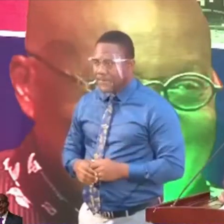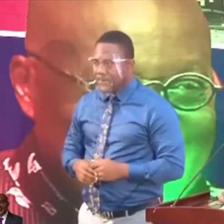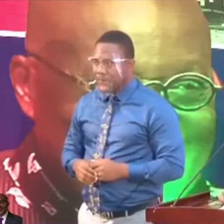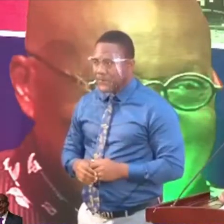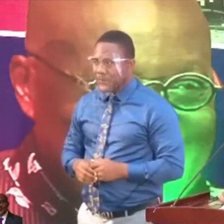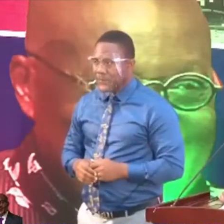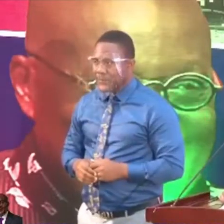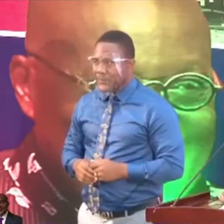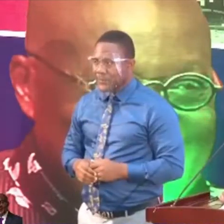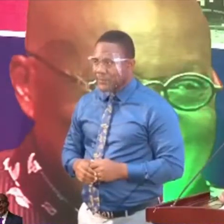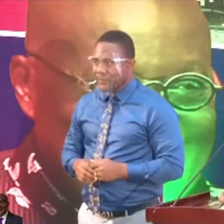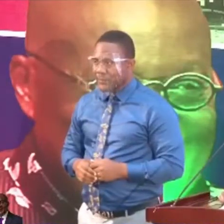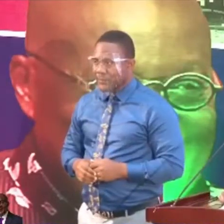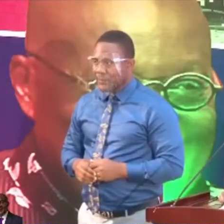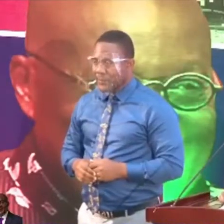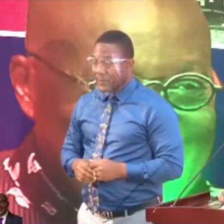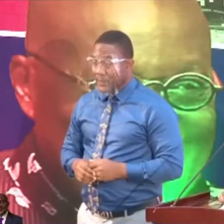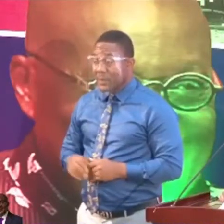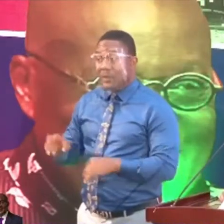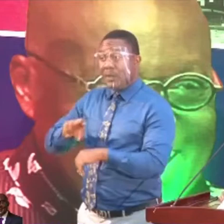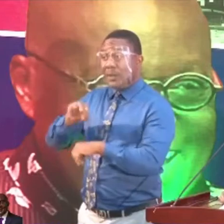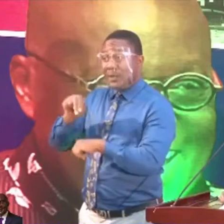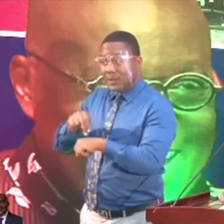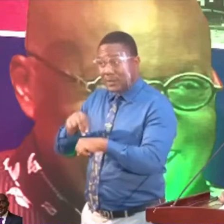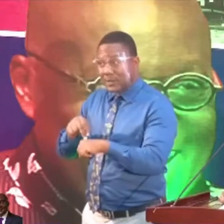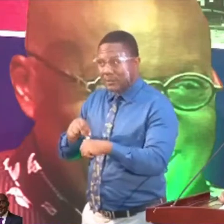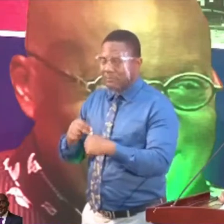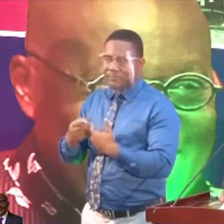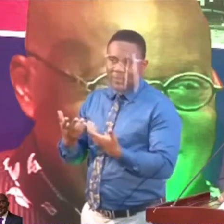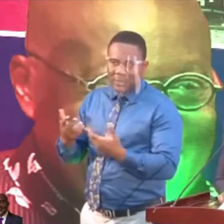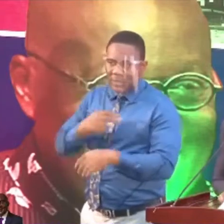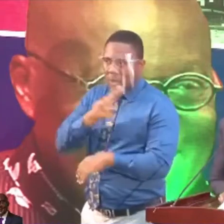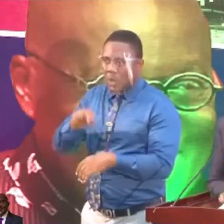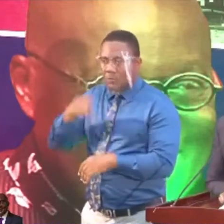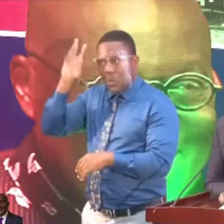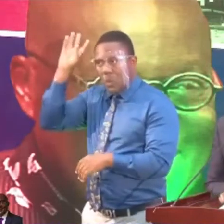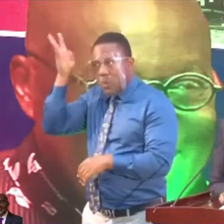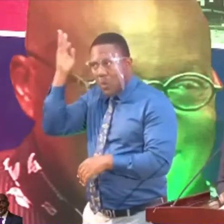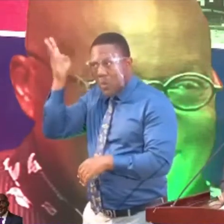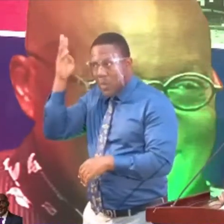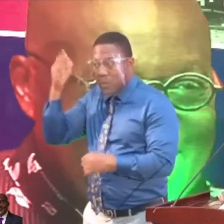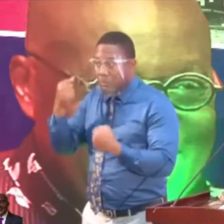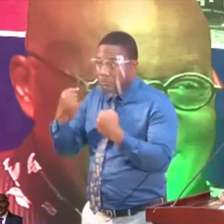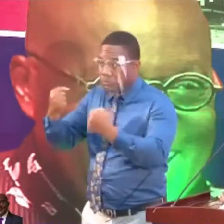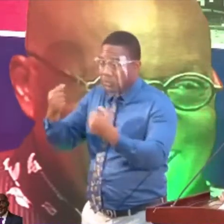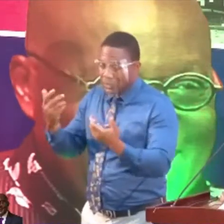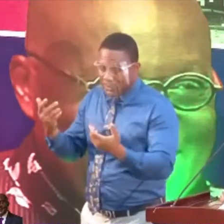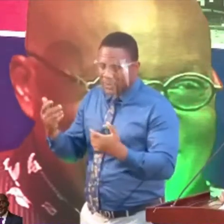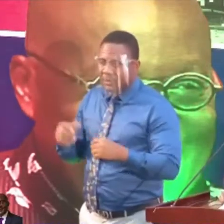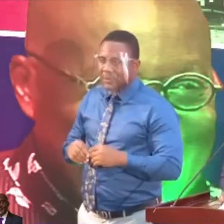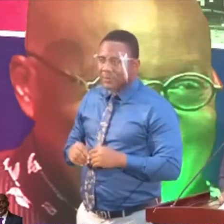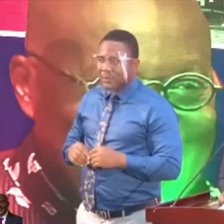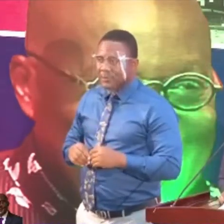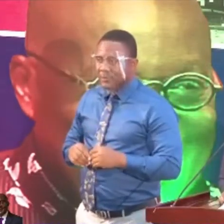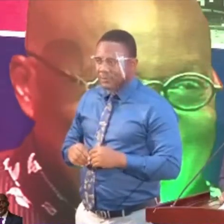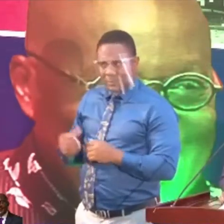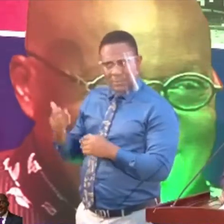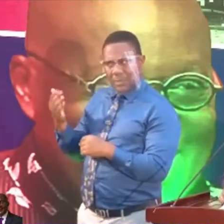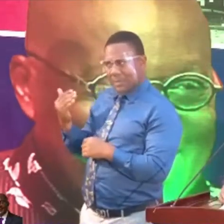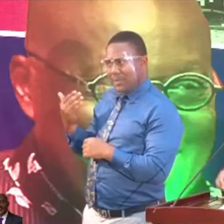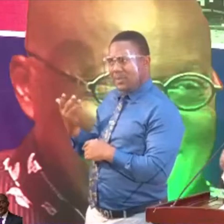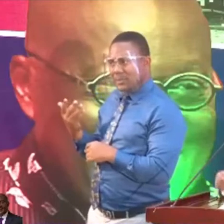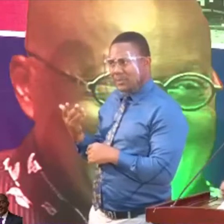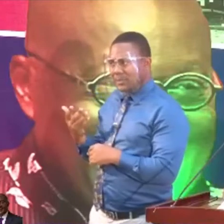equipped the National Ambulance Service. At the time the MPP came into government, the National Ambulance Service